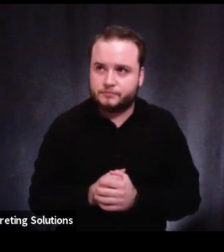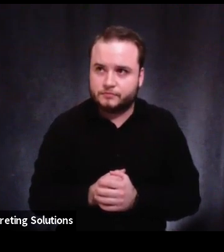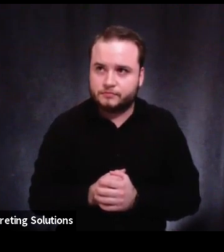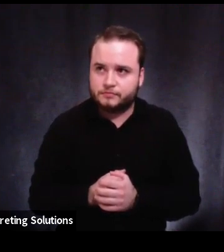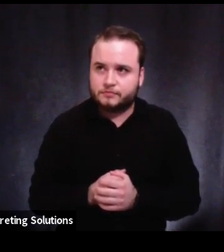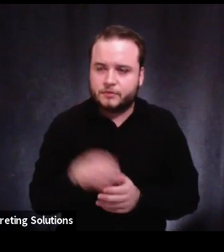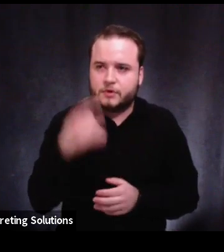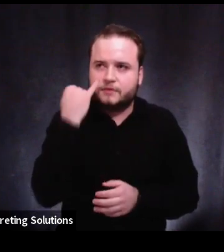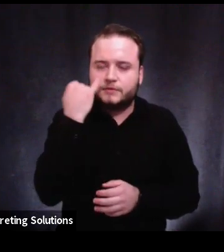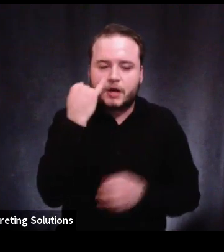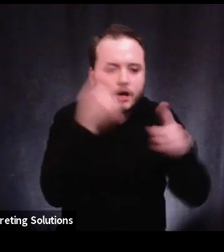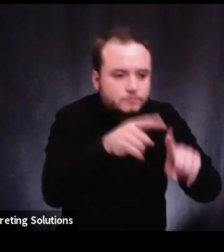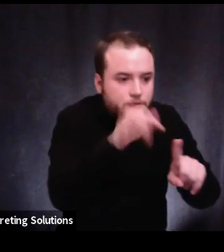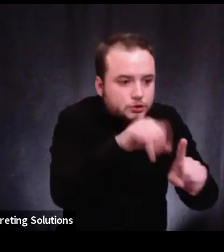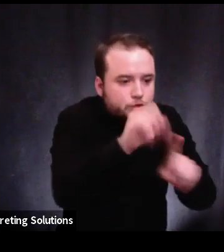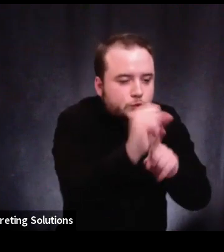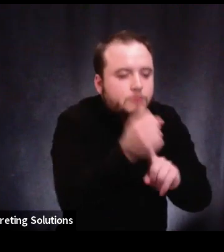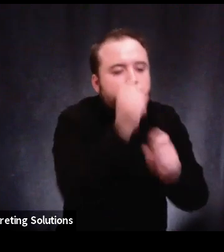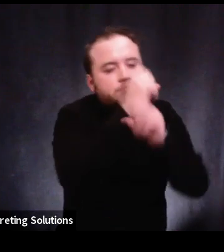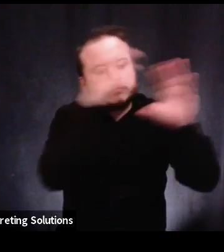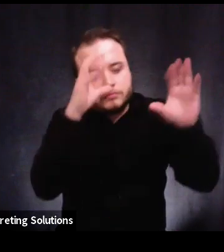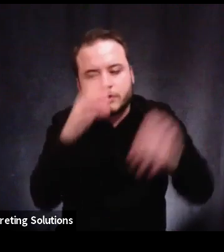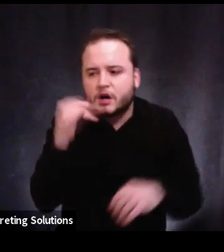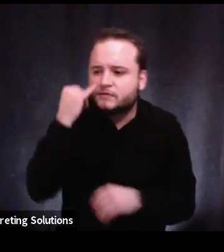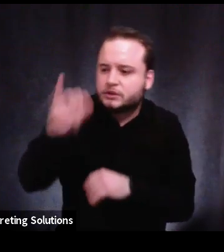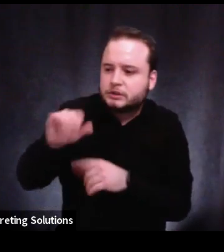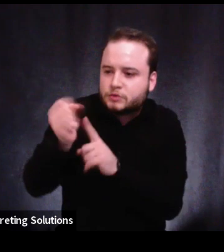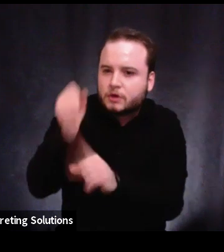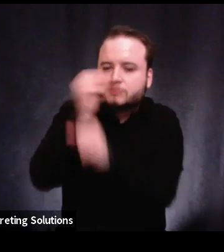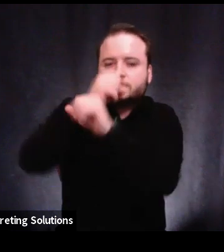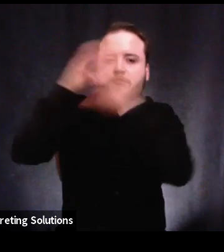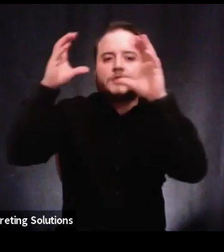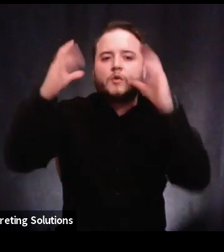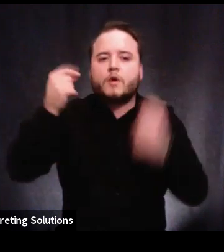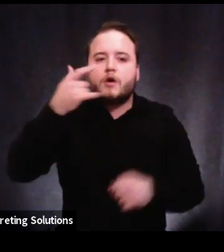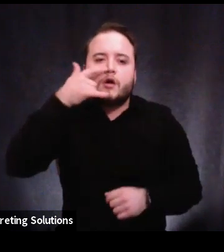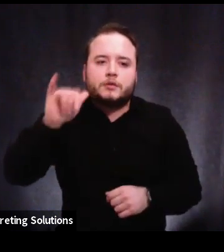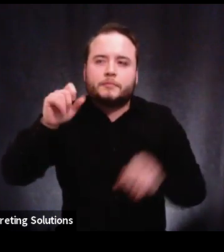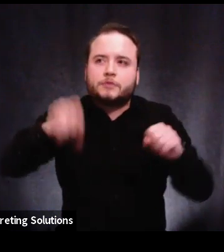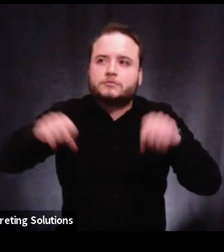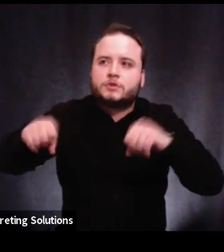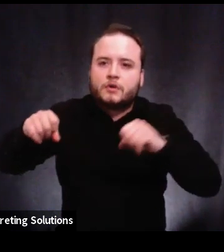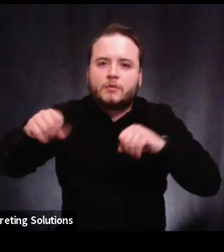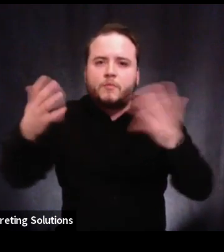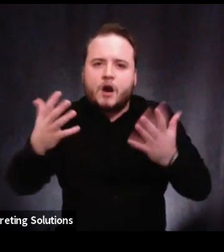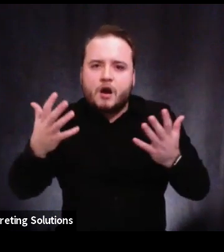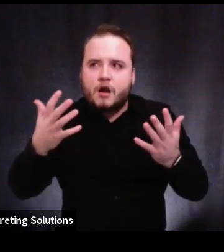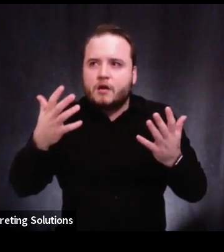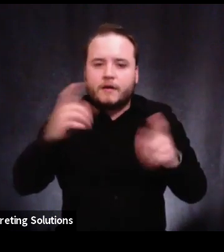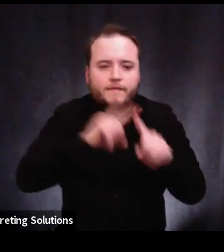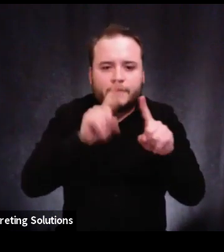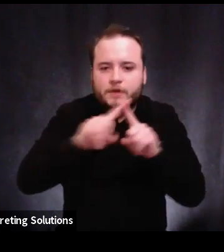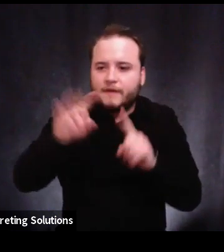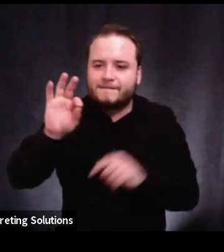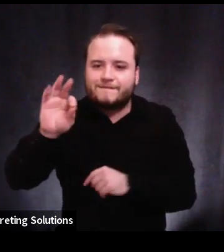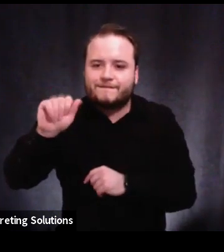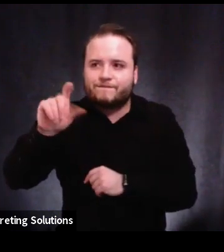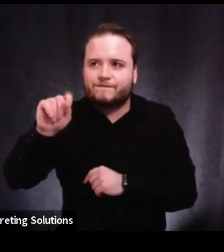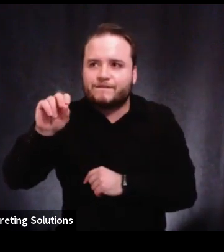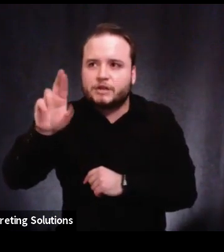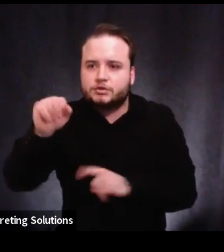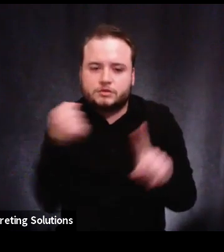better understand their relative impact on some outcome measures. Mortality, time to